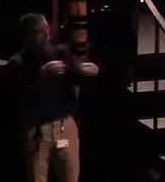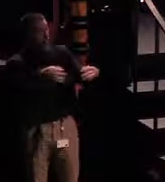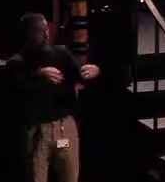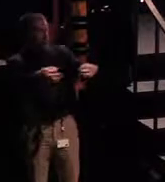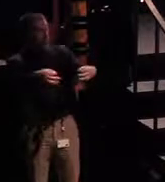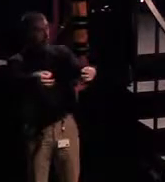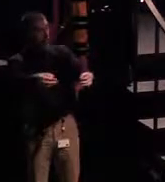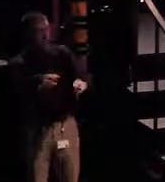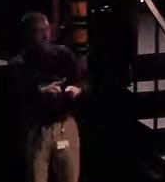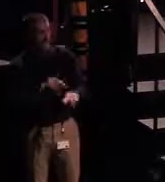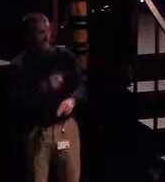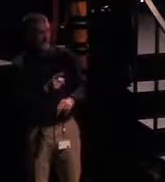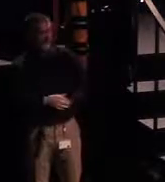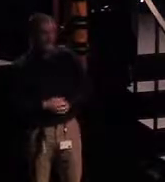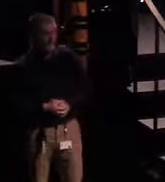Fuck.